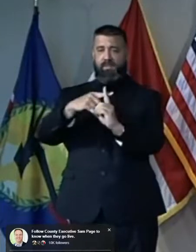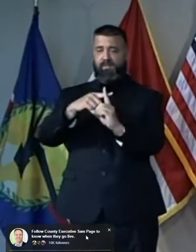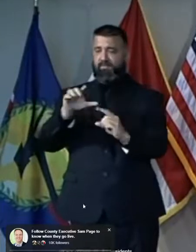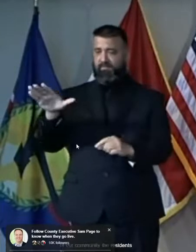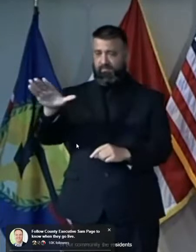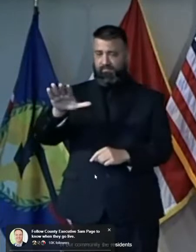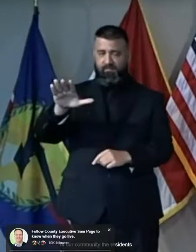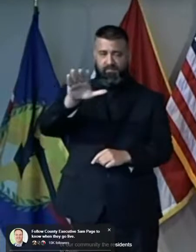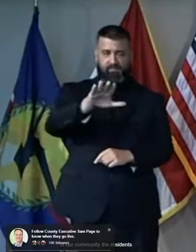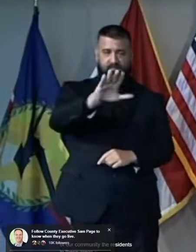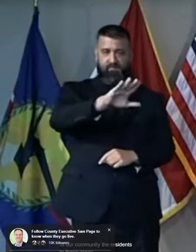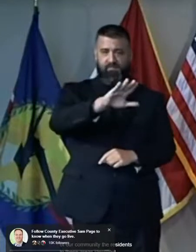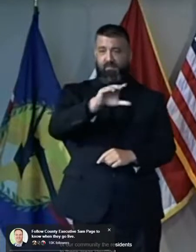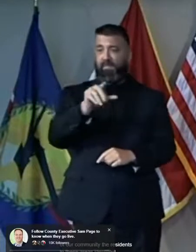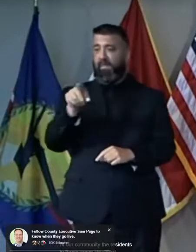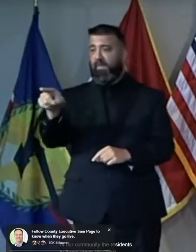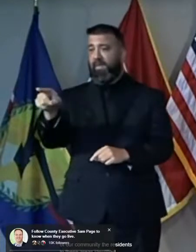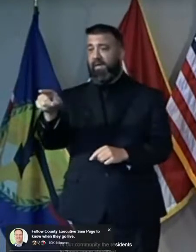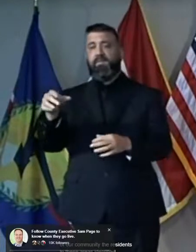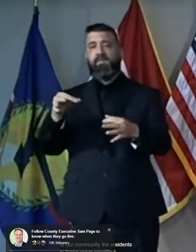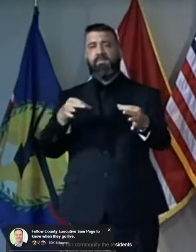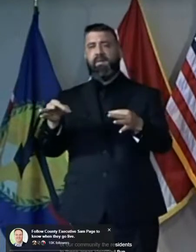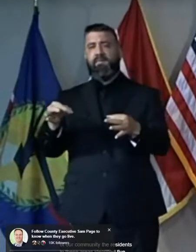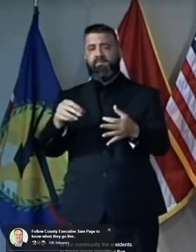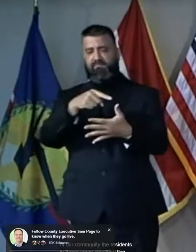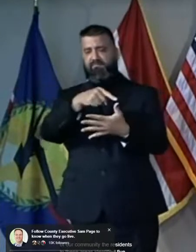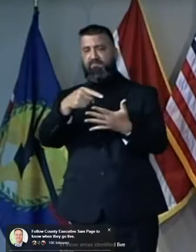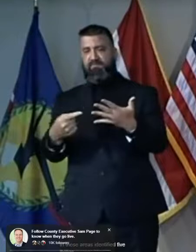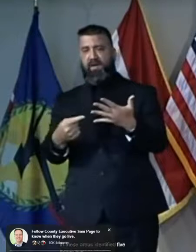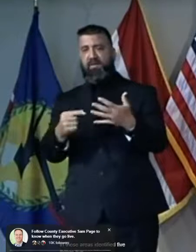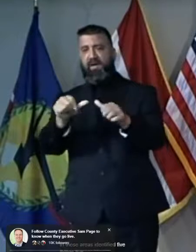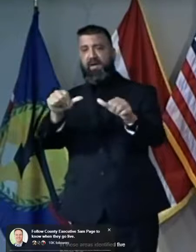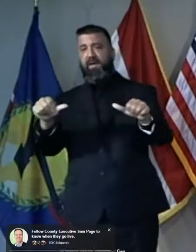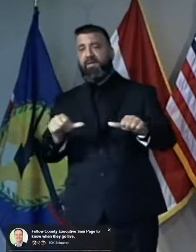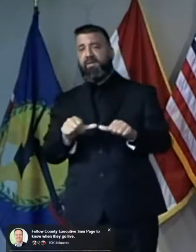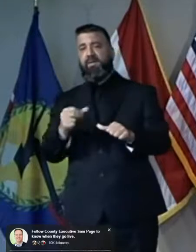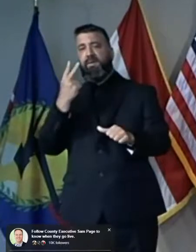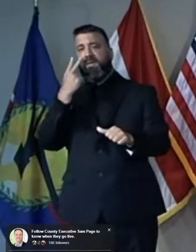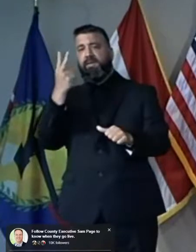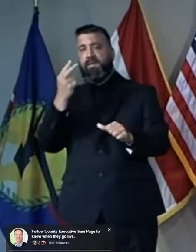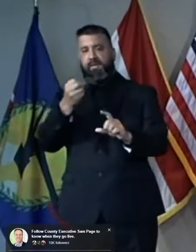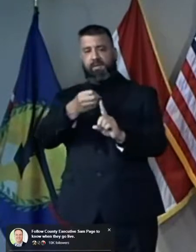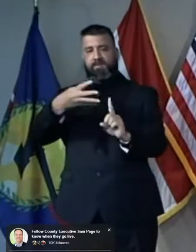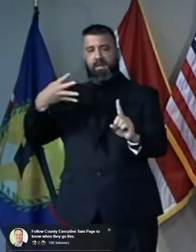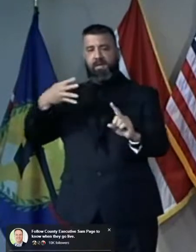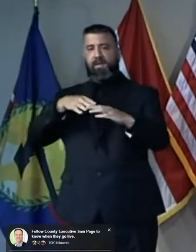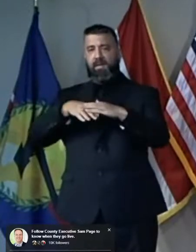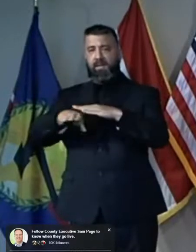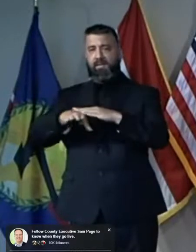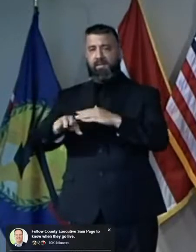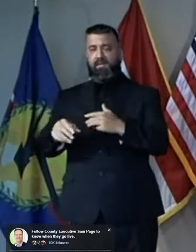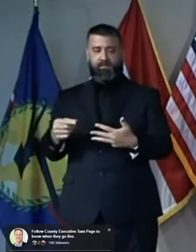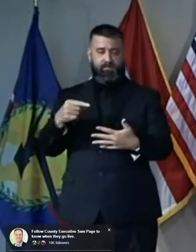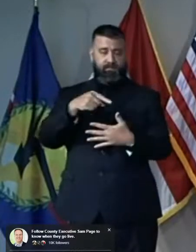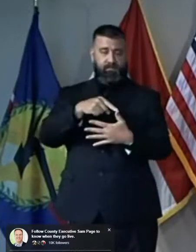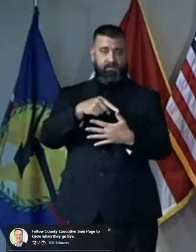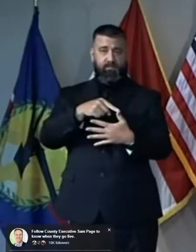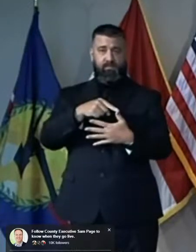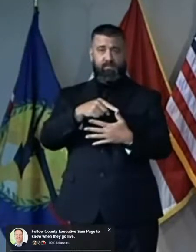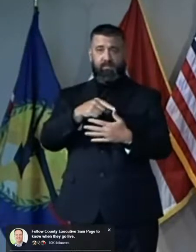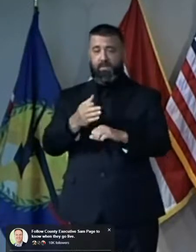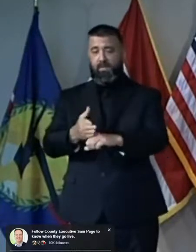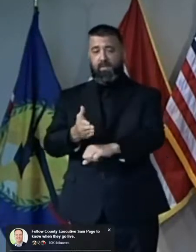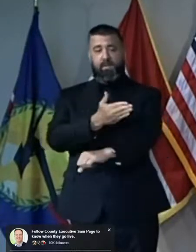these areas identified 5 areas where they would like to see expanded access. This includes